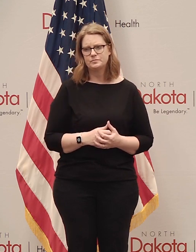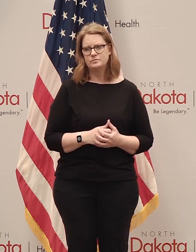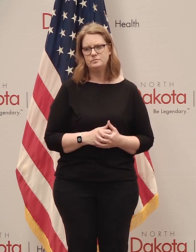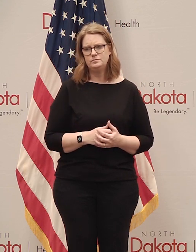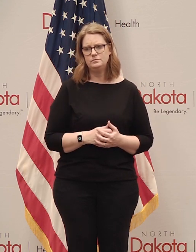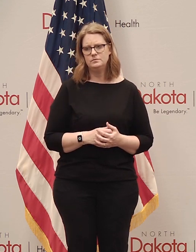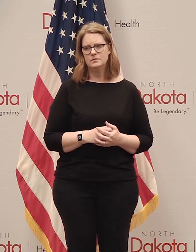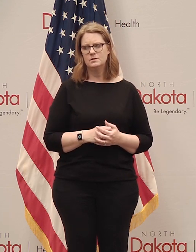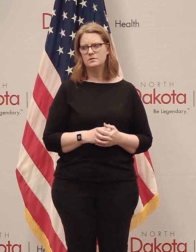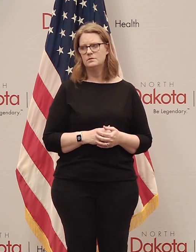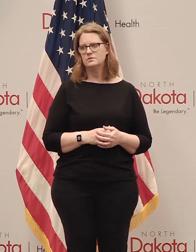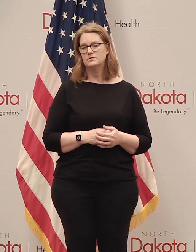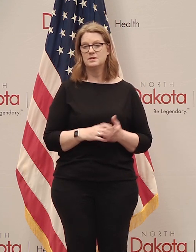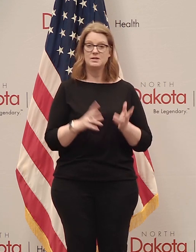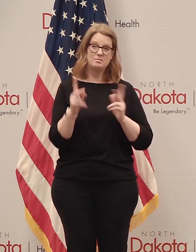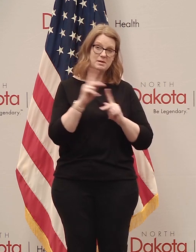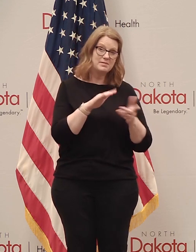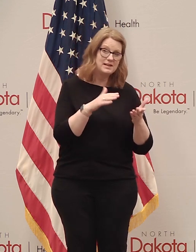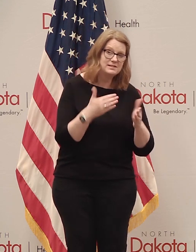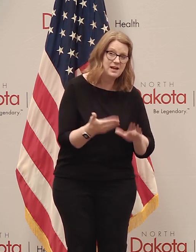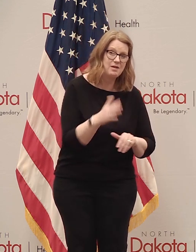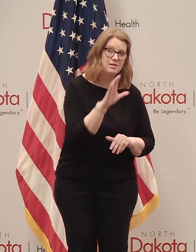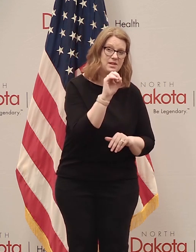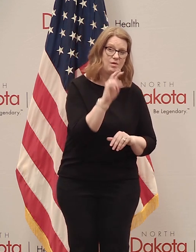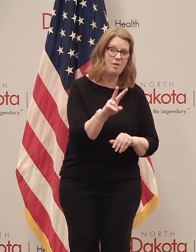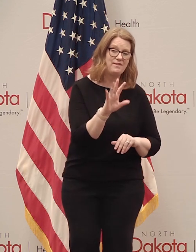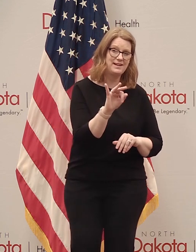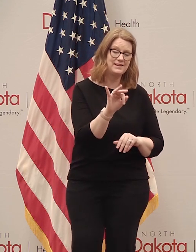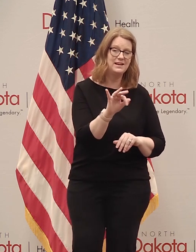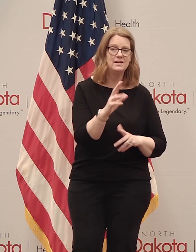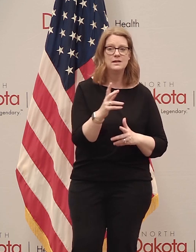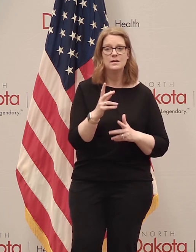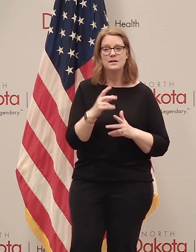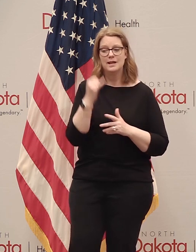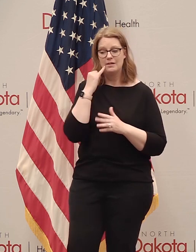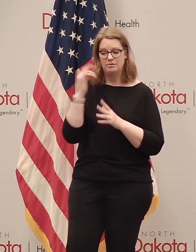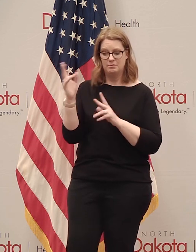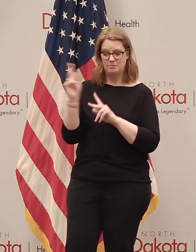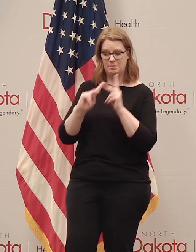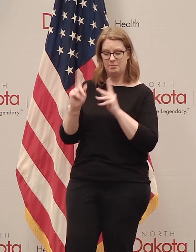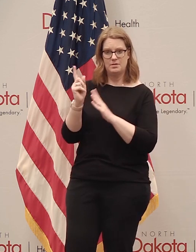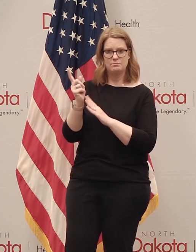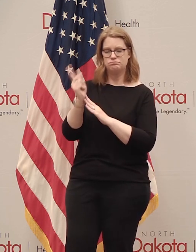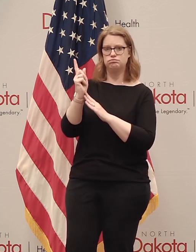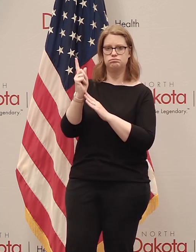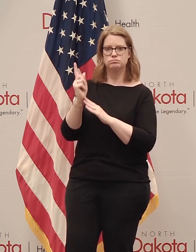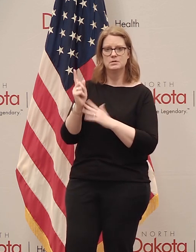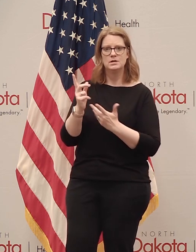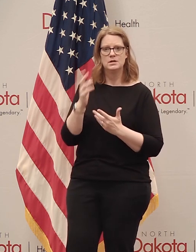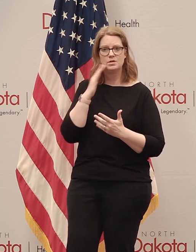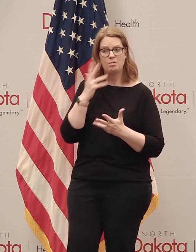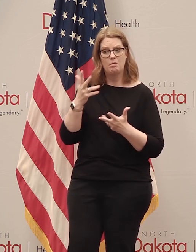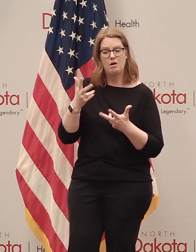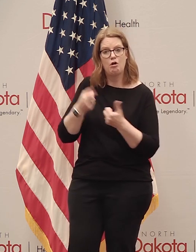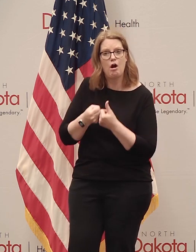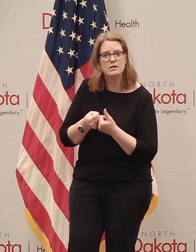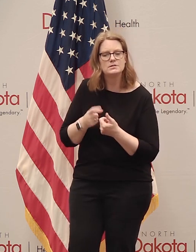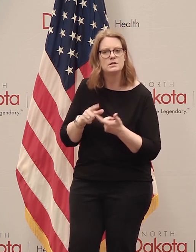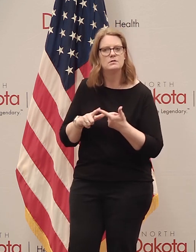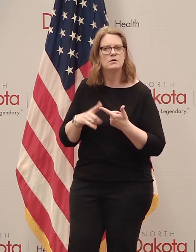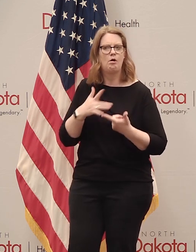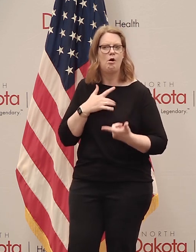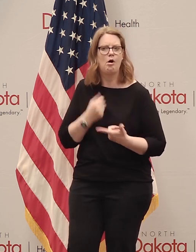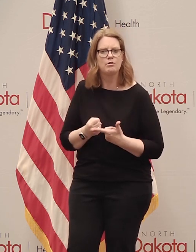die from with COVID-19, but we also know that when people die suddenly, whether it's in a car accident, a heart